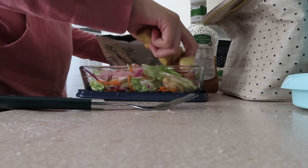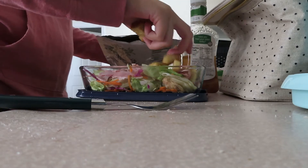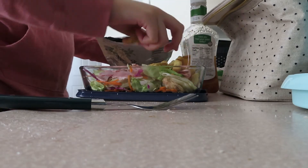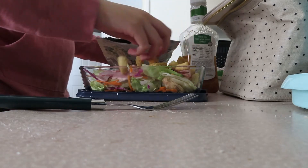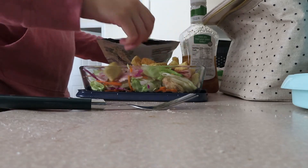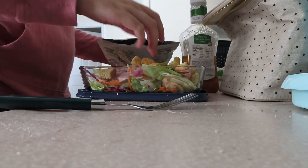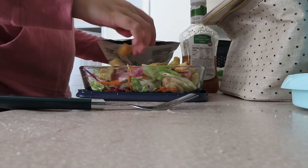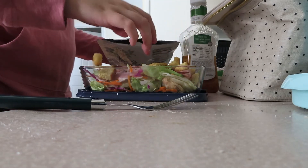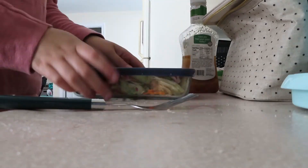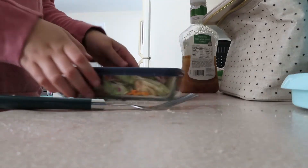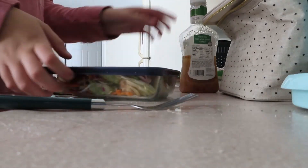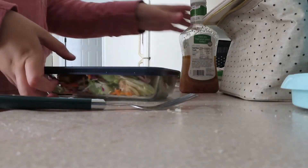so so so